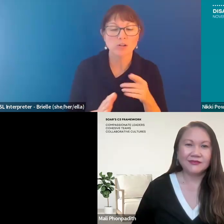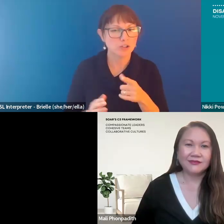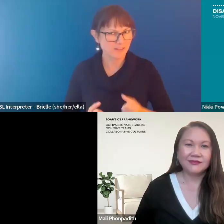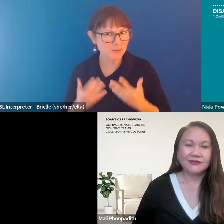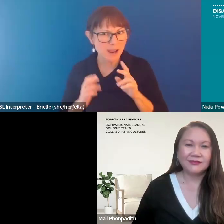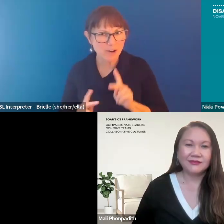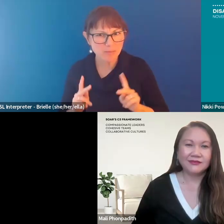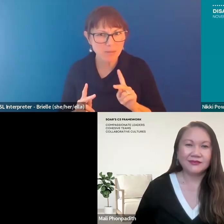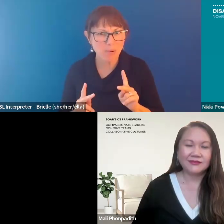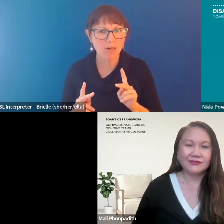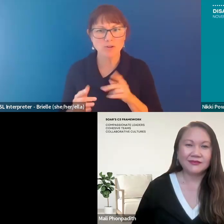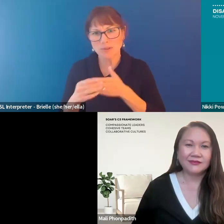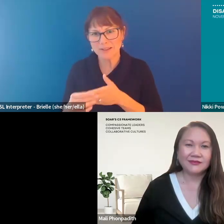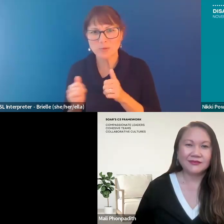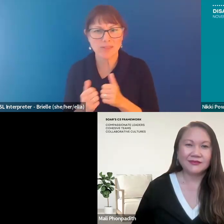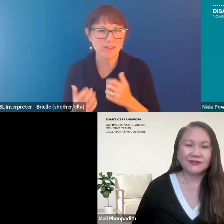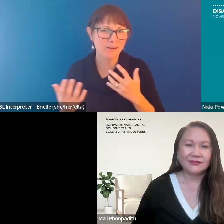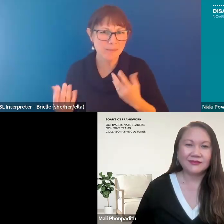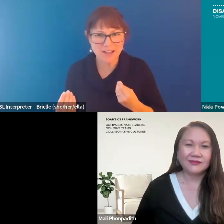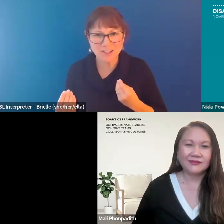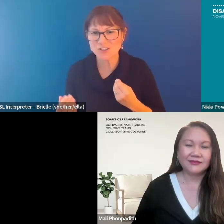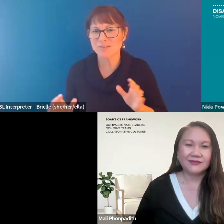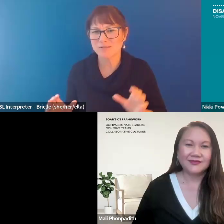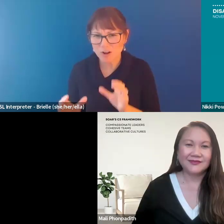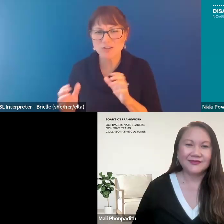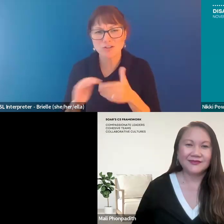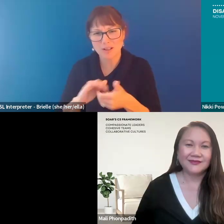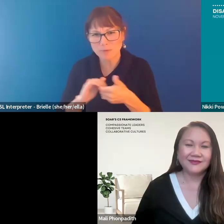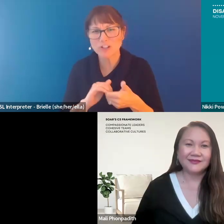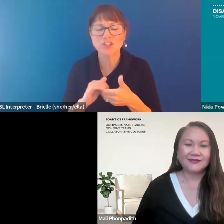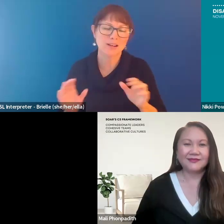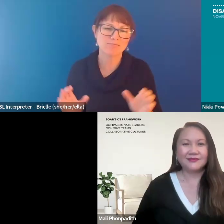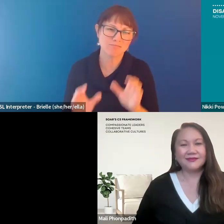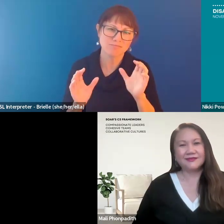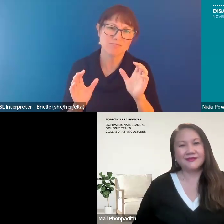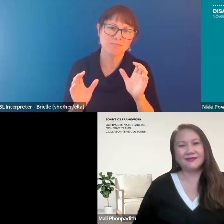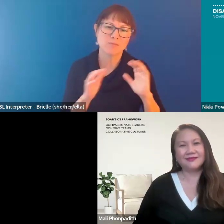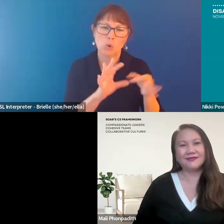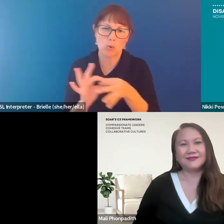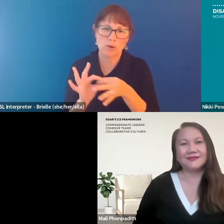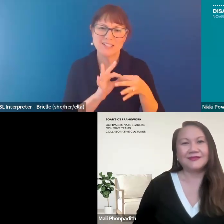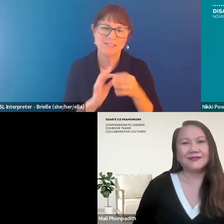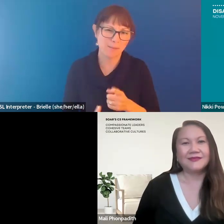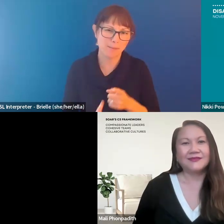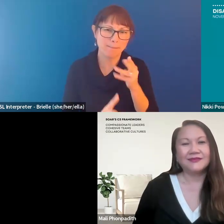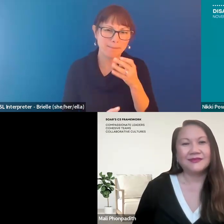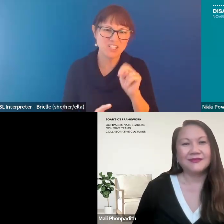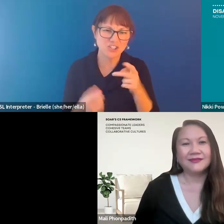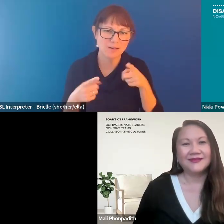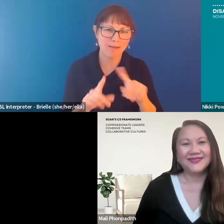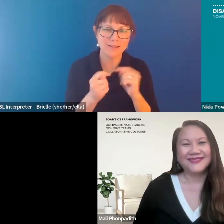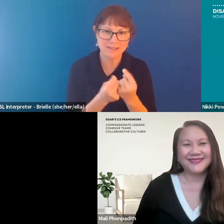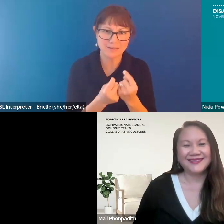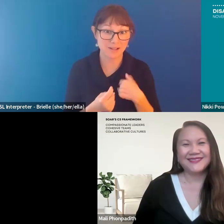with compassion, foster collaboration, and cultivate cohesive, mission-aligned teams. And having spoken with